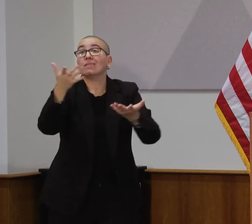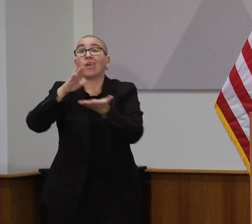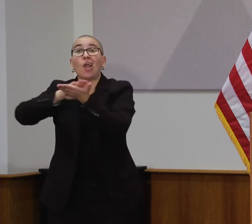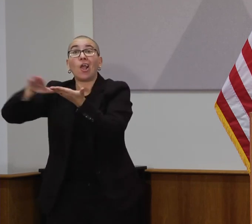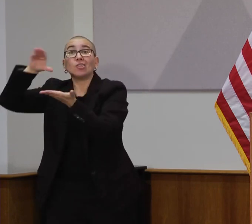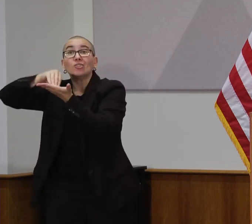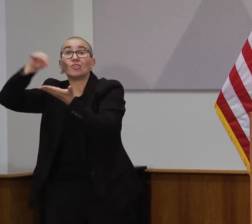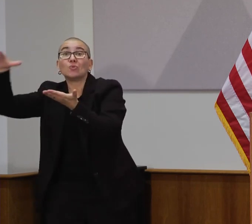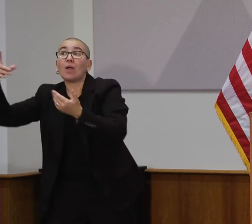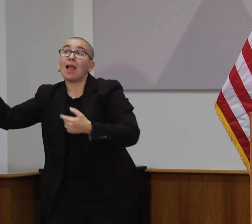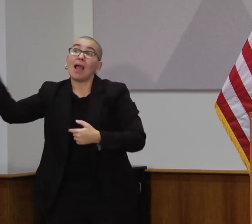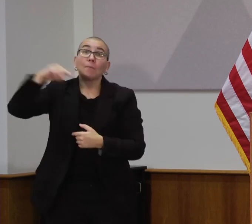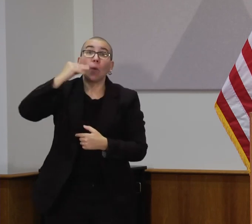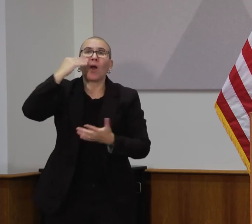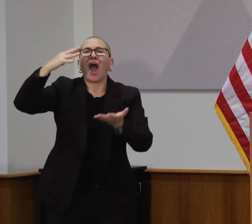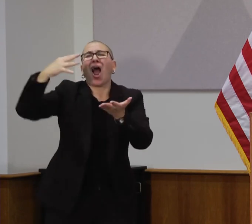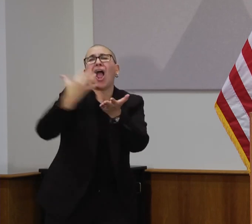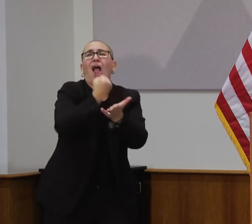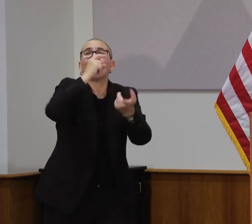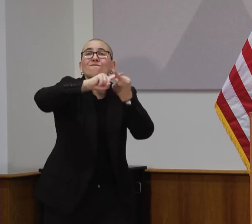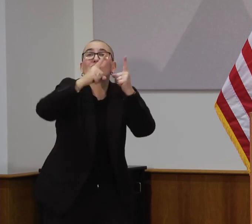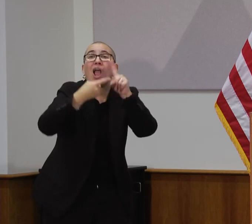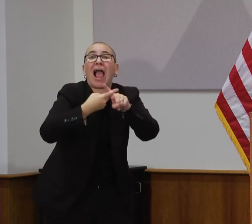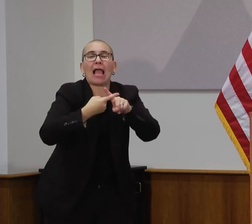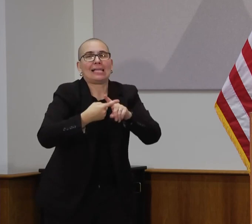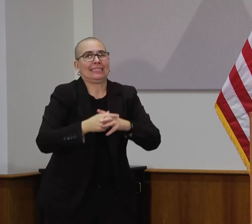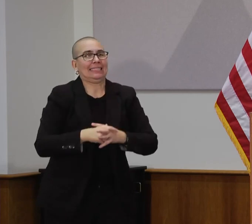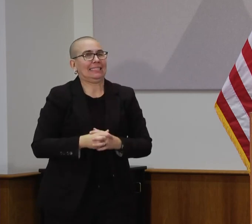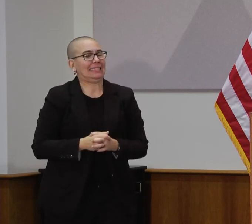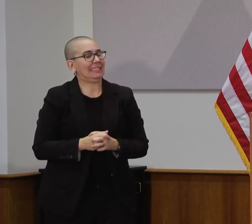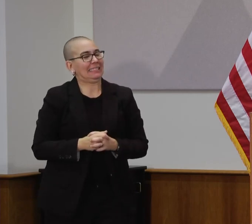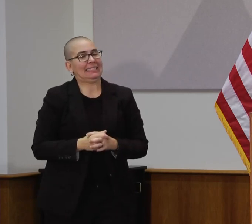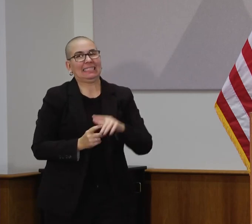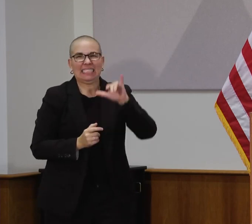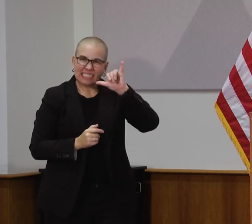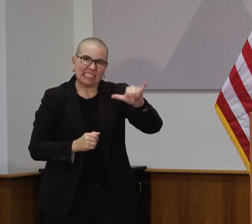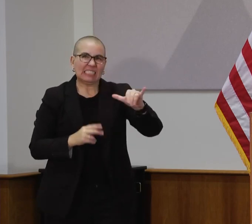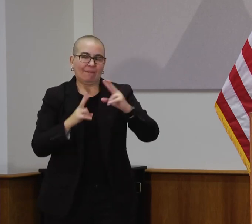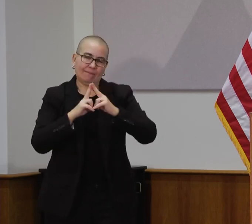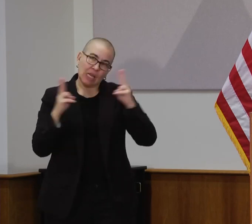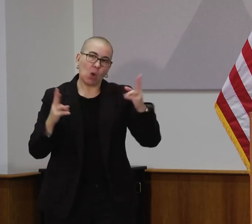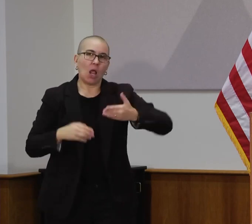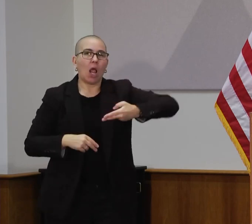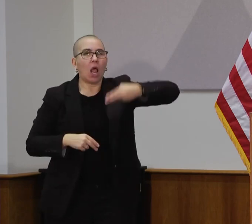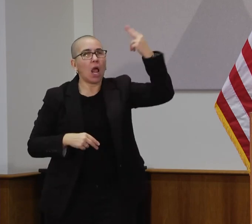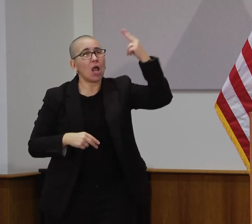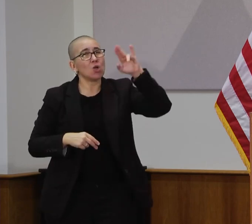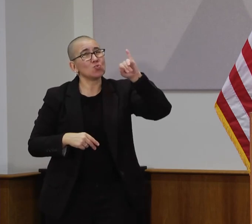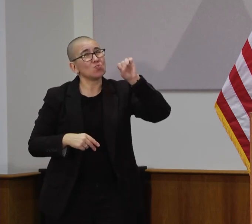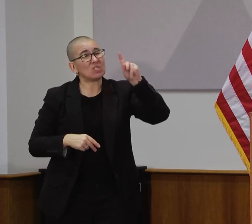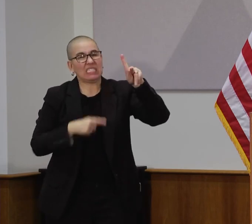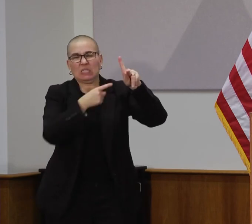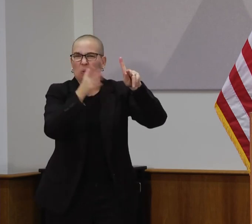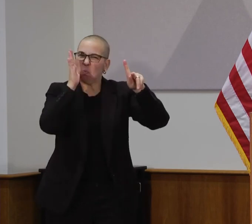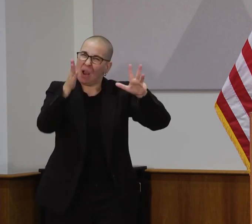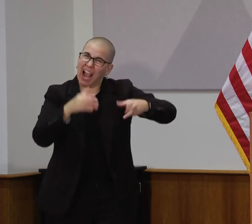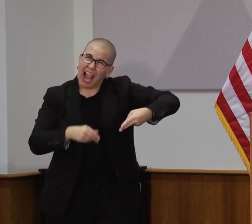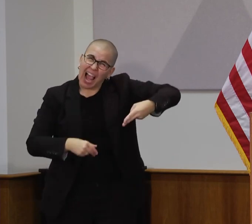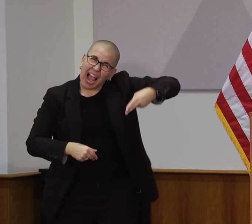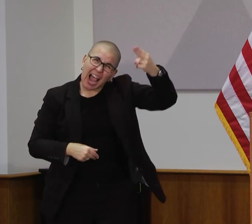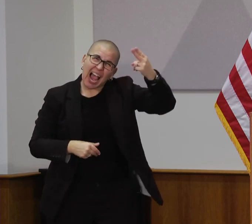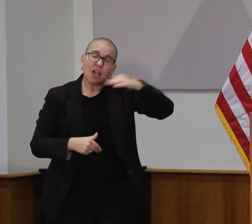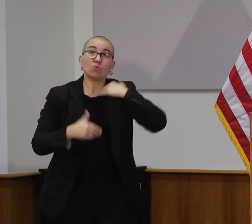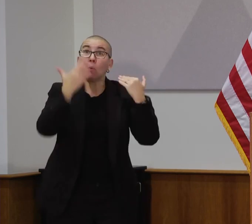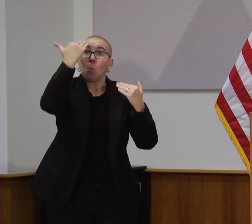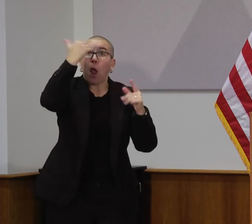home from school, present higher risk. How high that risk is going to vary by a number of factors, of course. Here